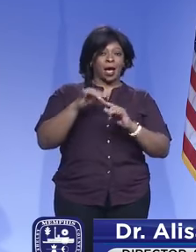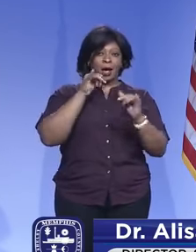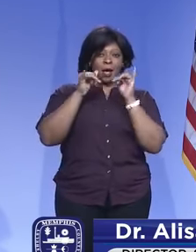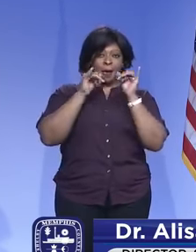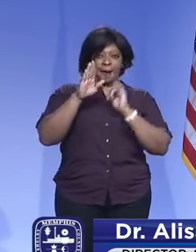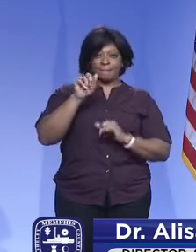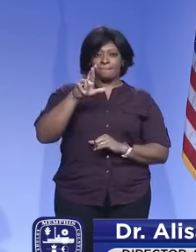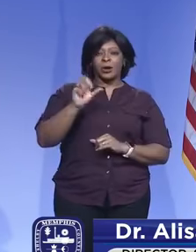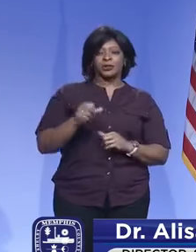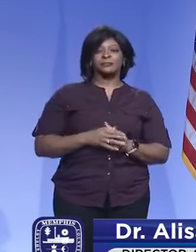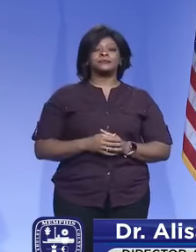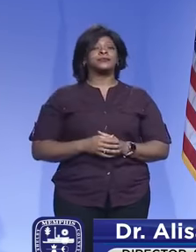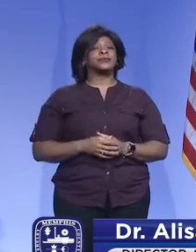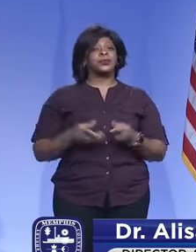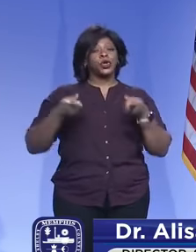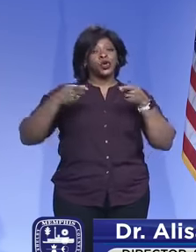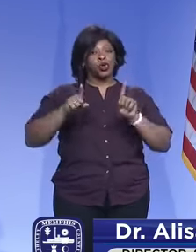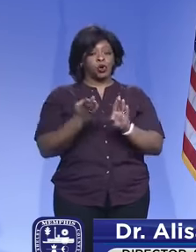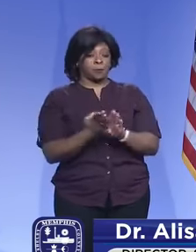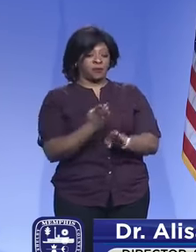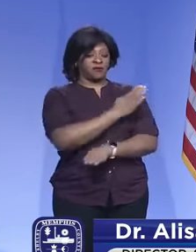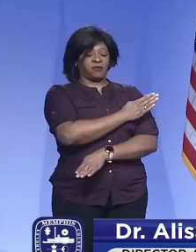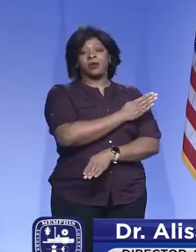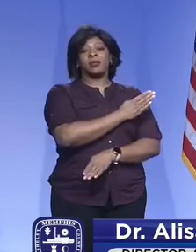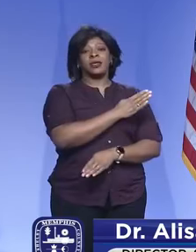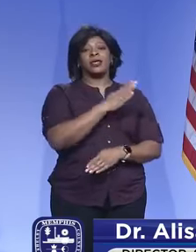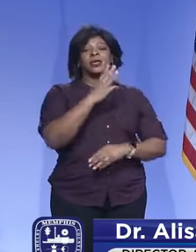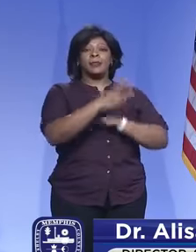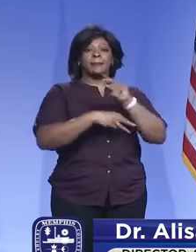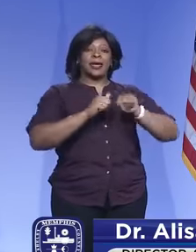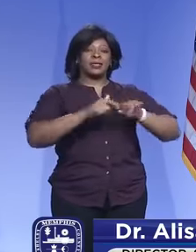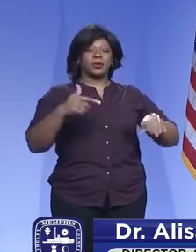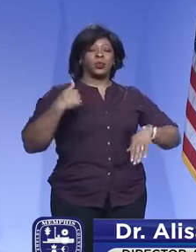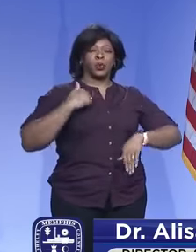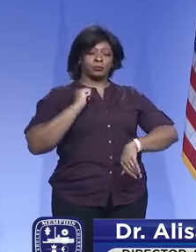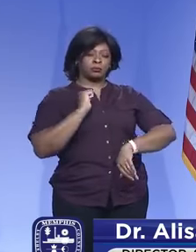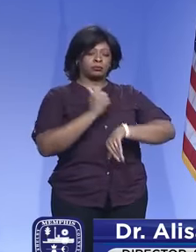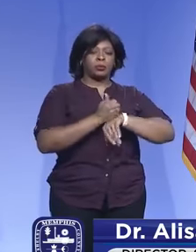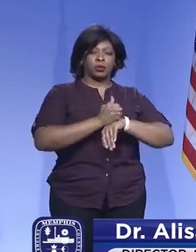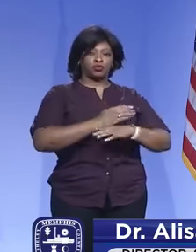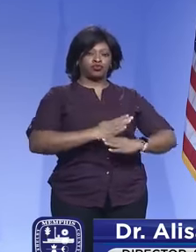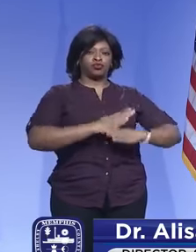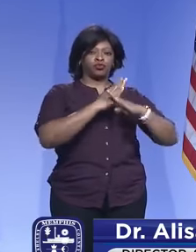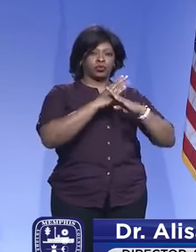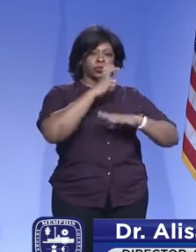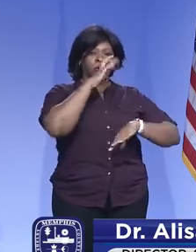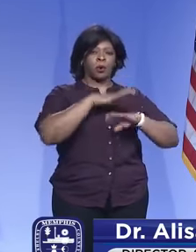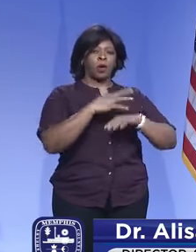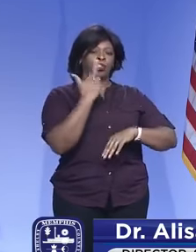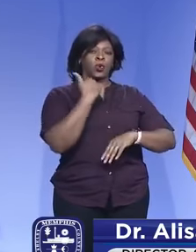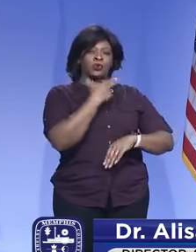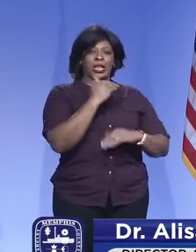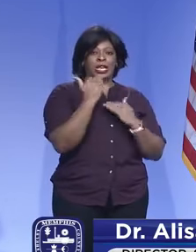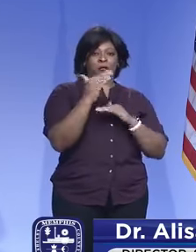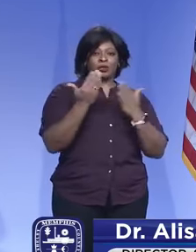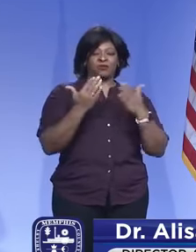bars. During the early part of the pandemic, when we put restrictions on restaurants and limited service